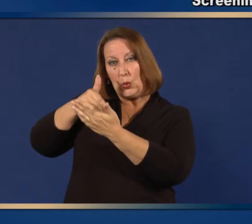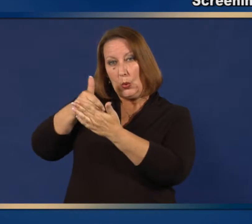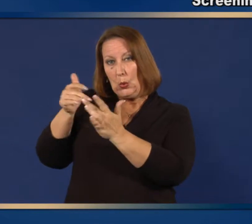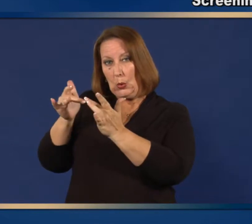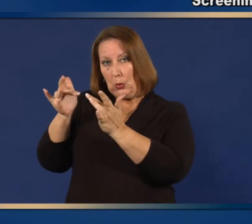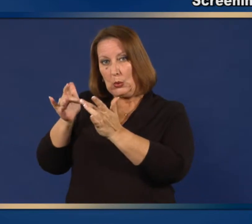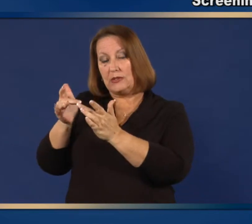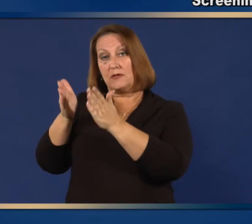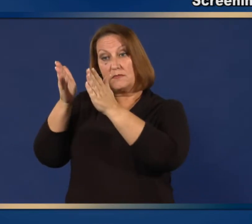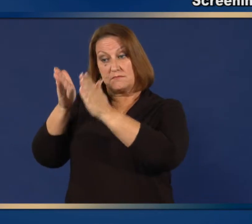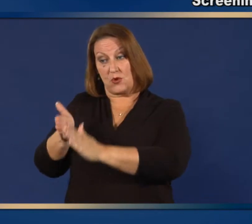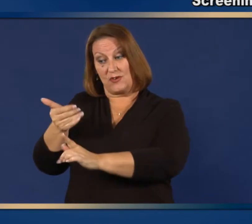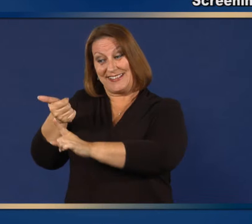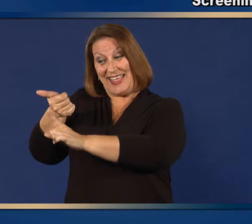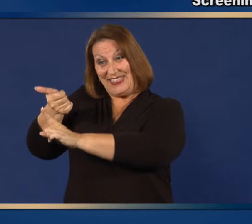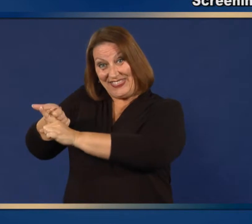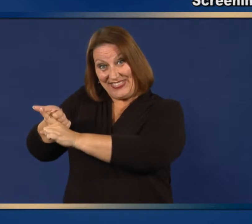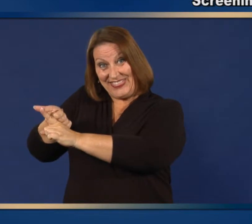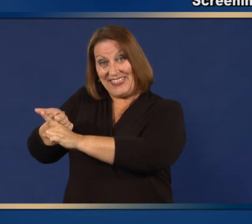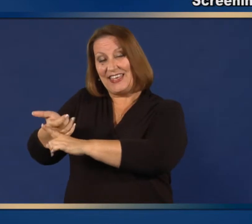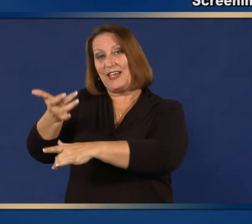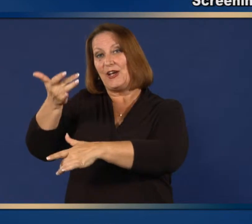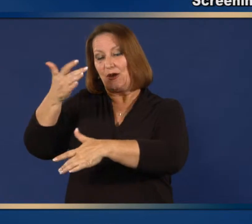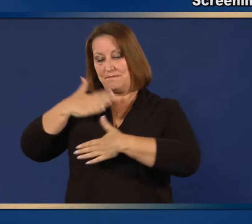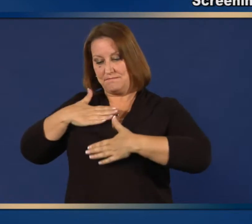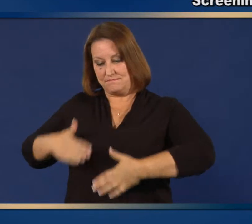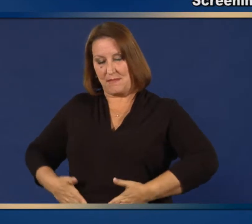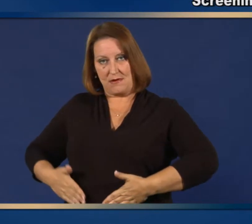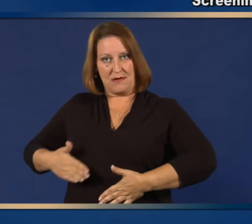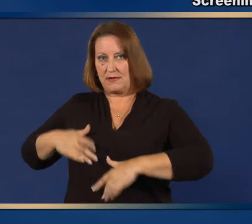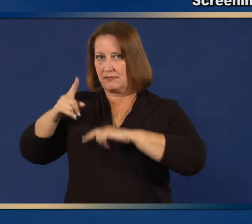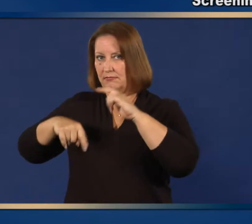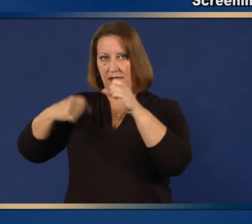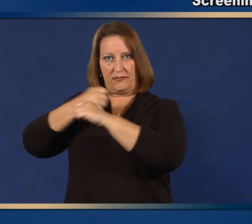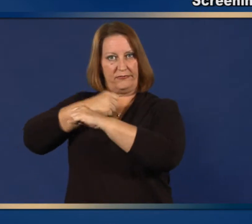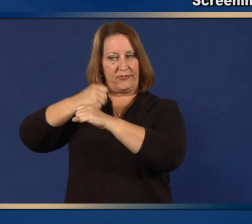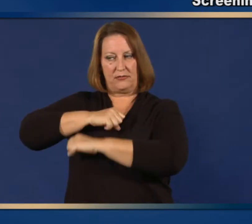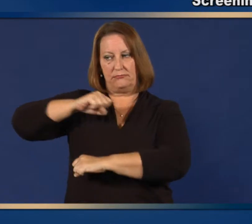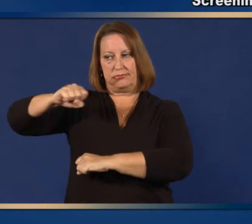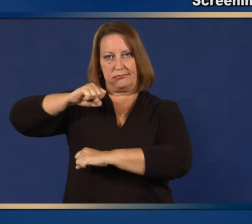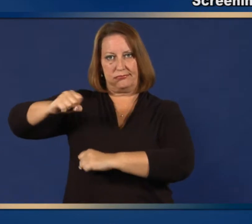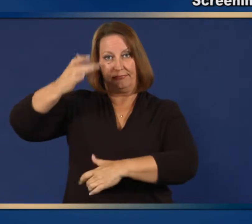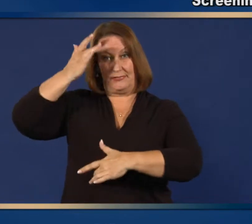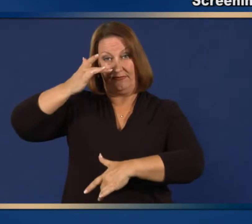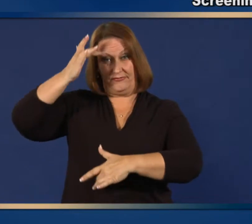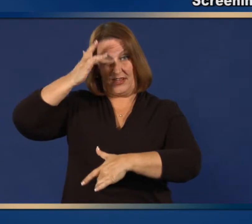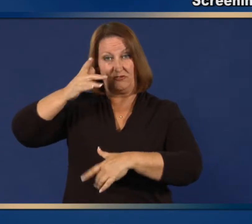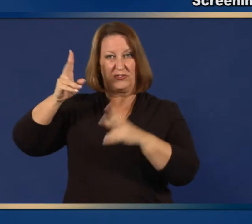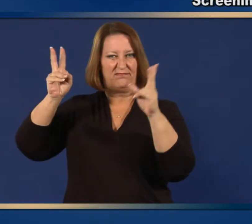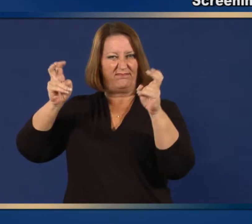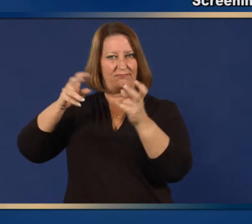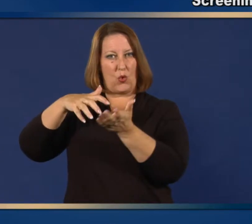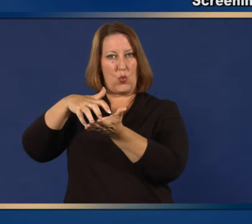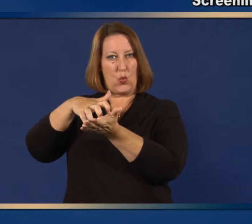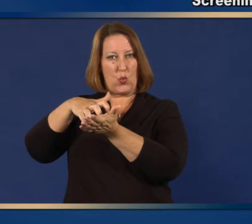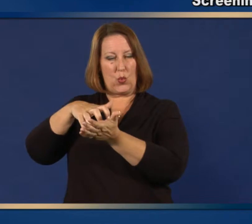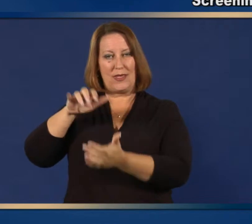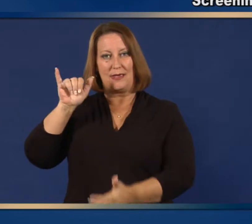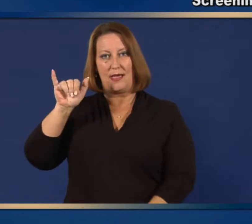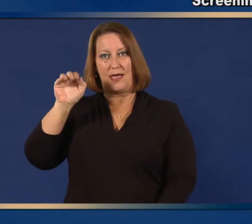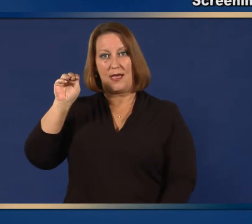a person whose immune system is severely compromised and who must be in protective